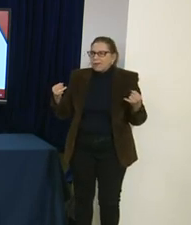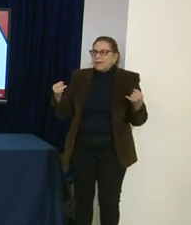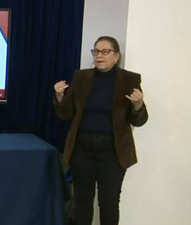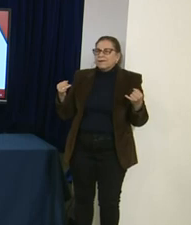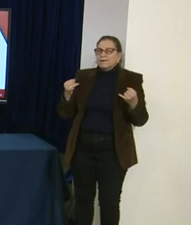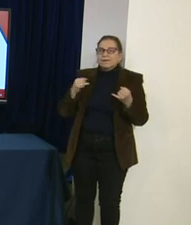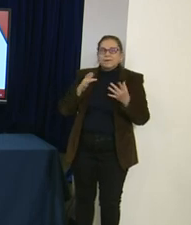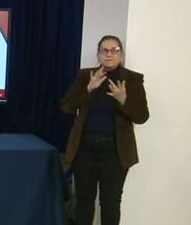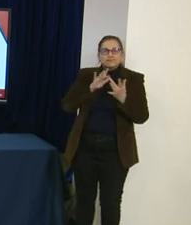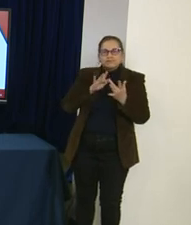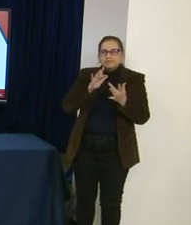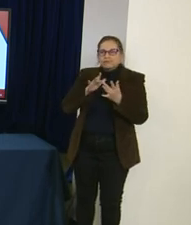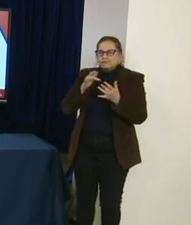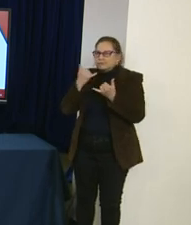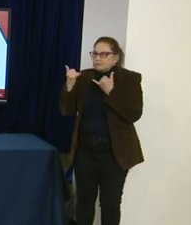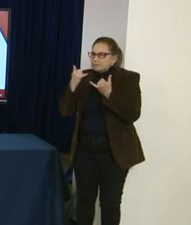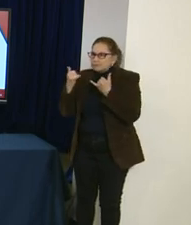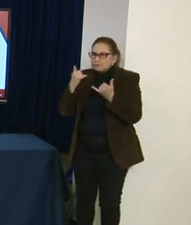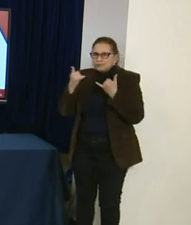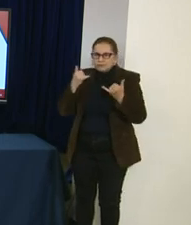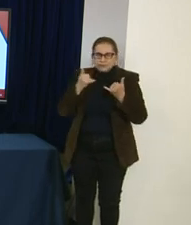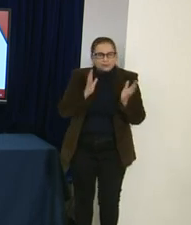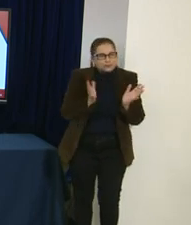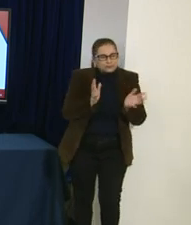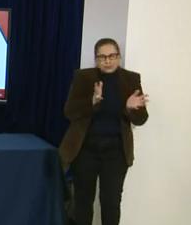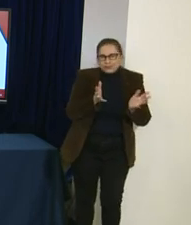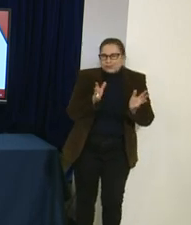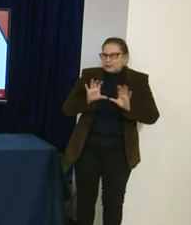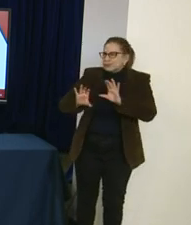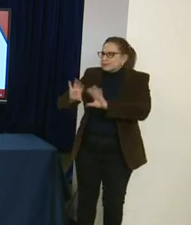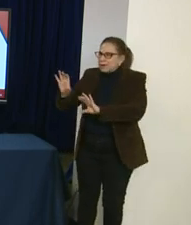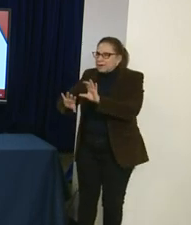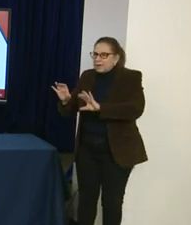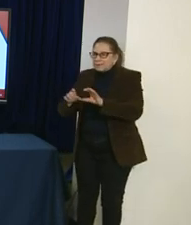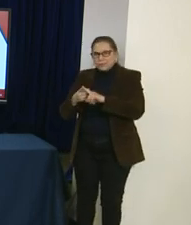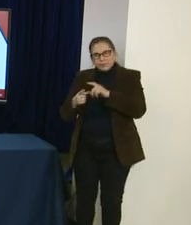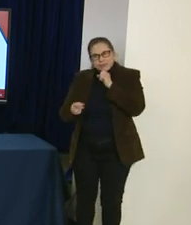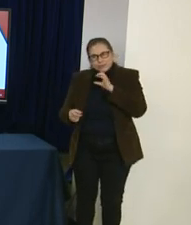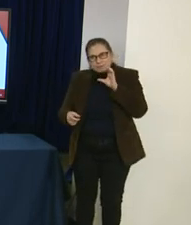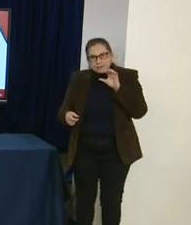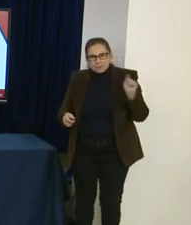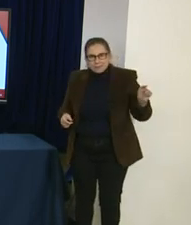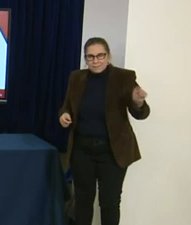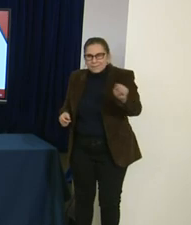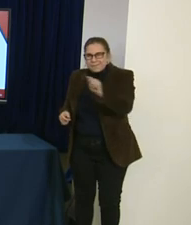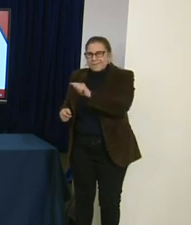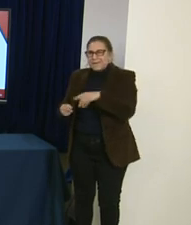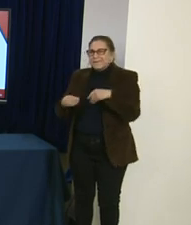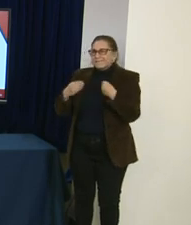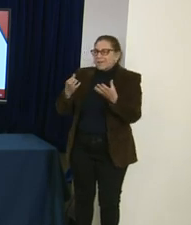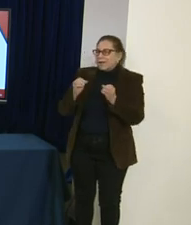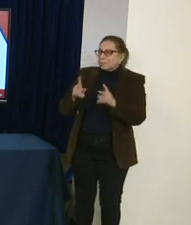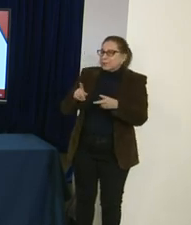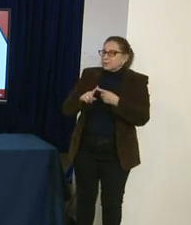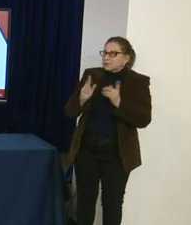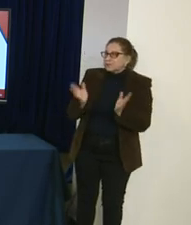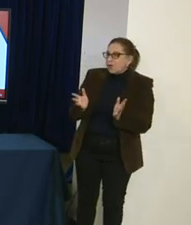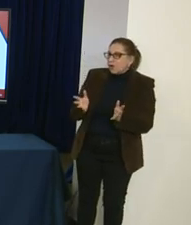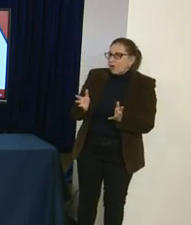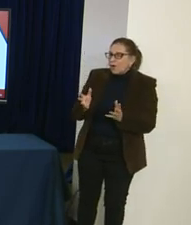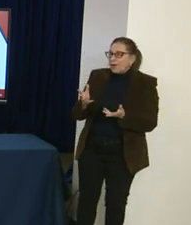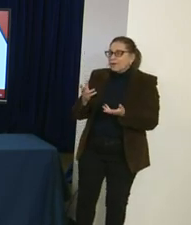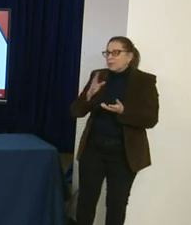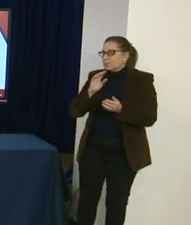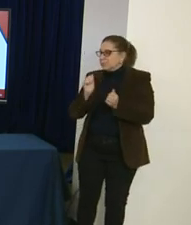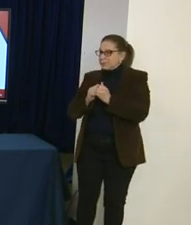basis just to chat. So Call and Talk is going to give seniors who may be experiencing isolation the opportunity to receive calls from one of our